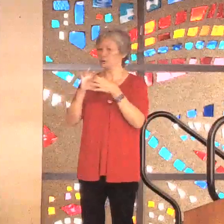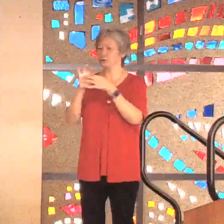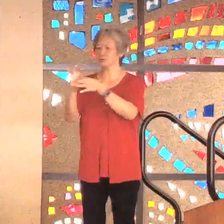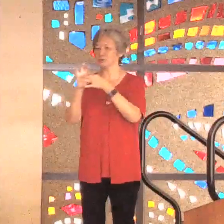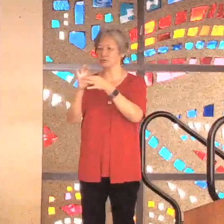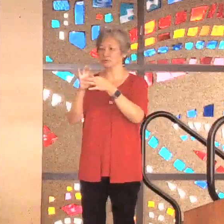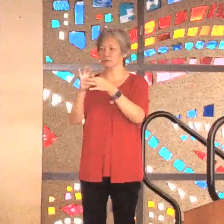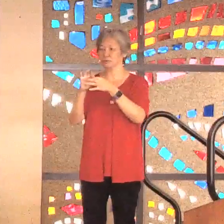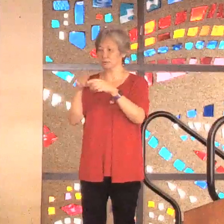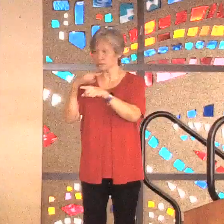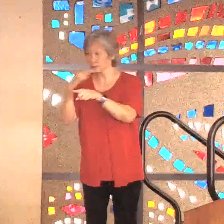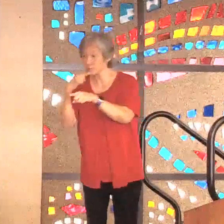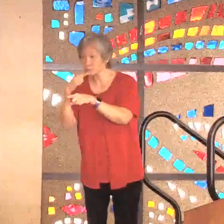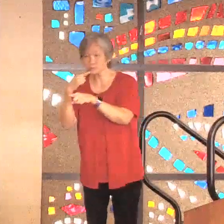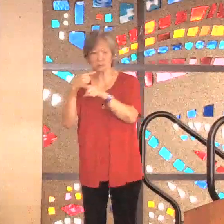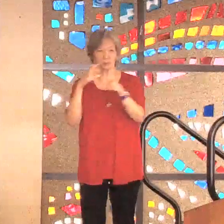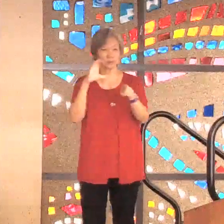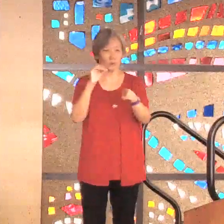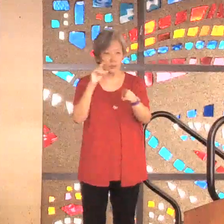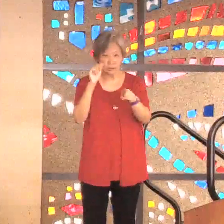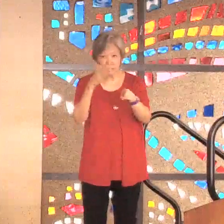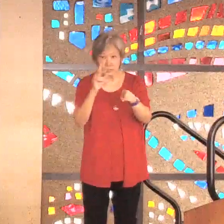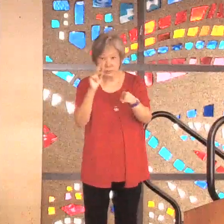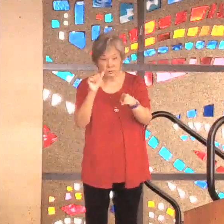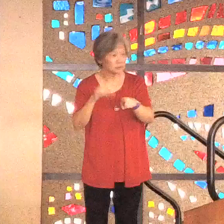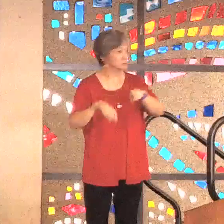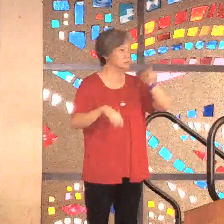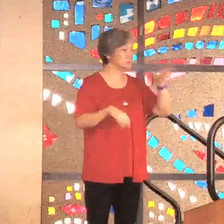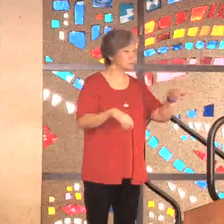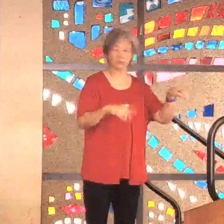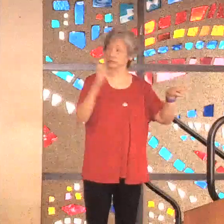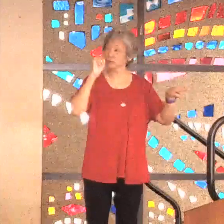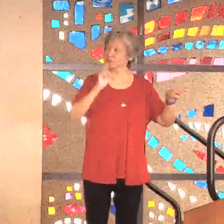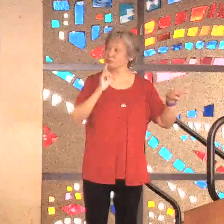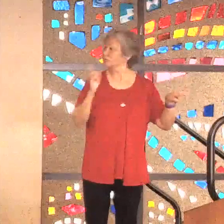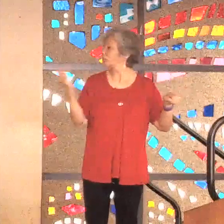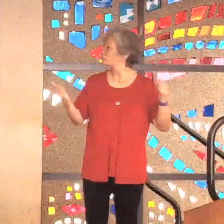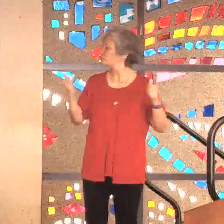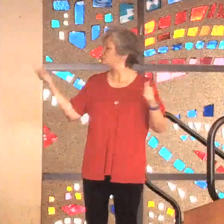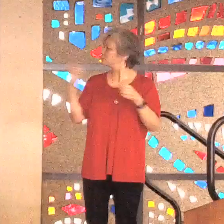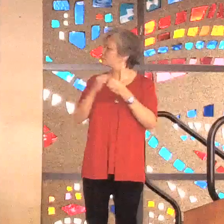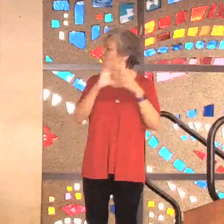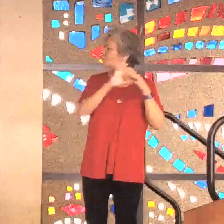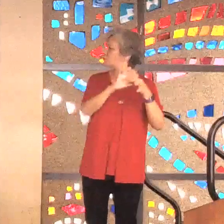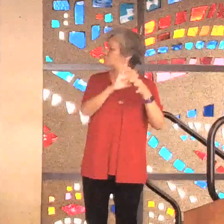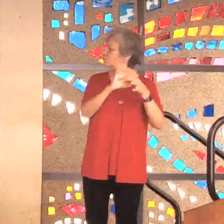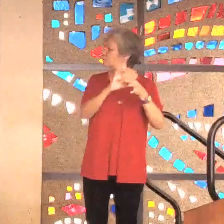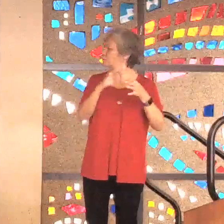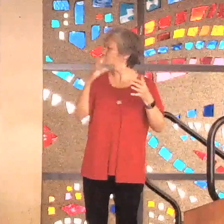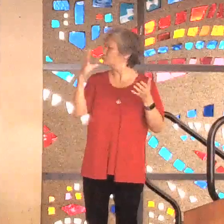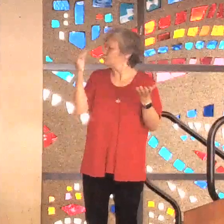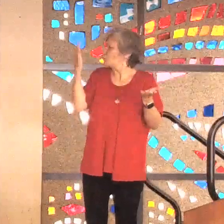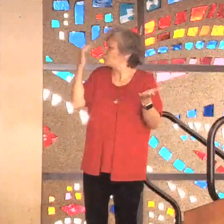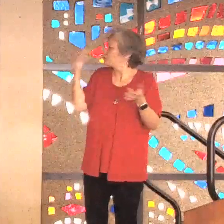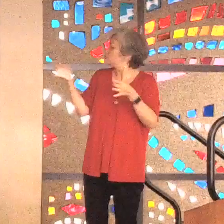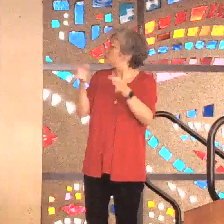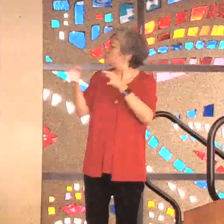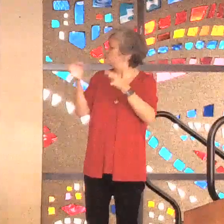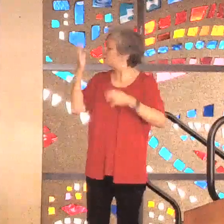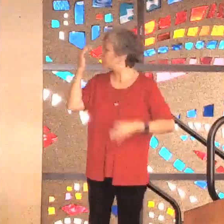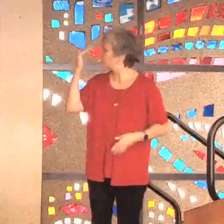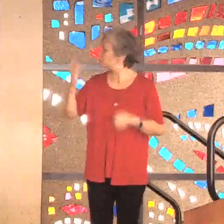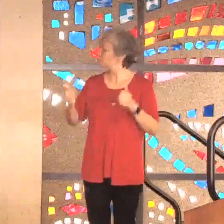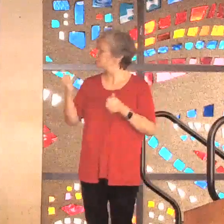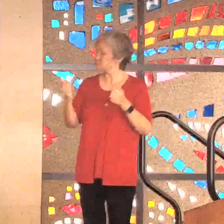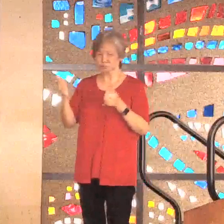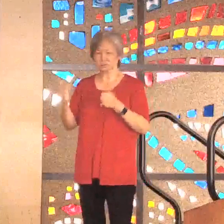middle. Which do you tend to lean more towards? Do you feel more comfortable in a hearing world or in a deaf world, or are you kind of